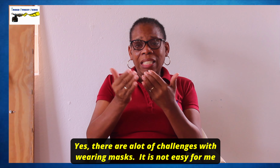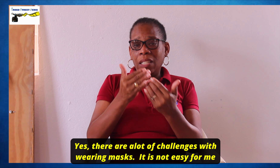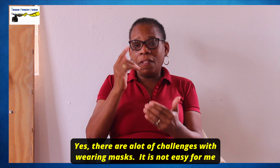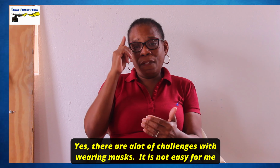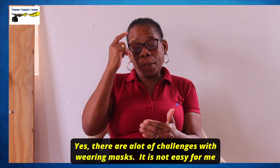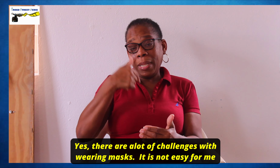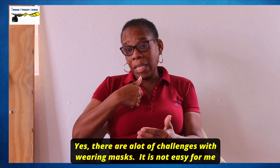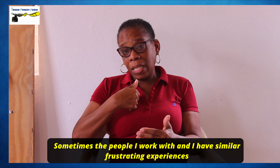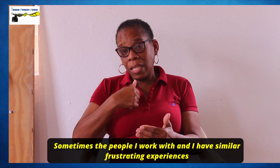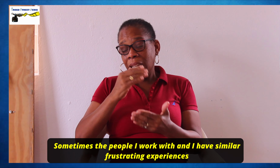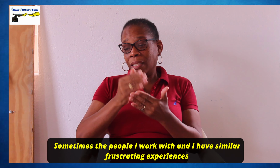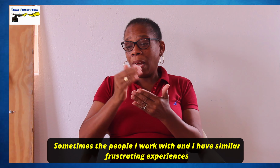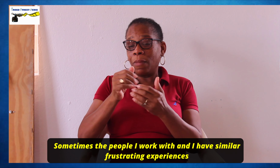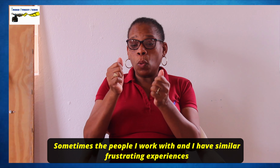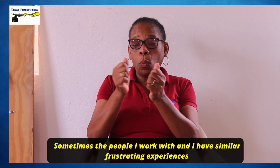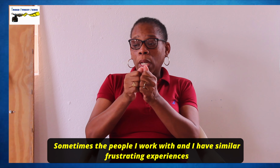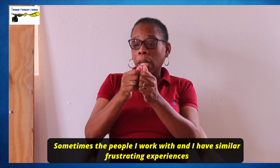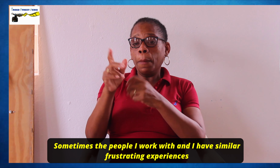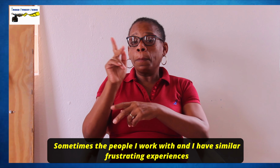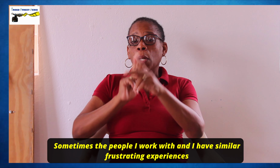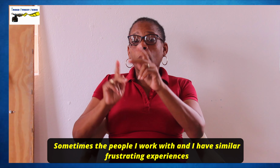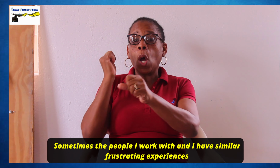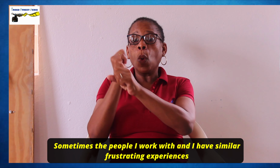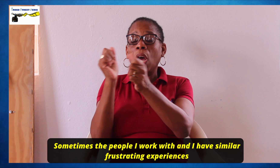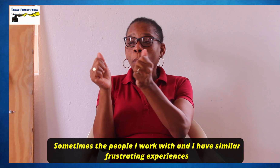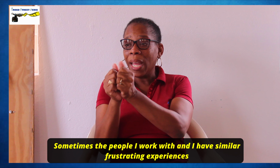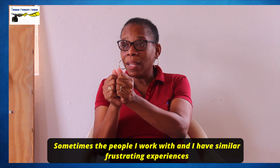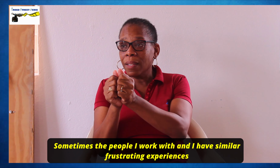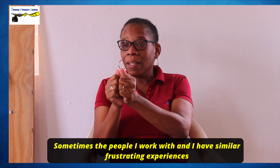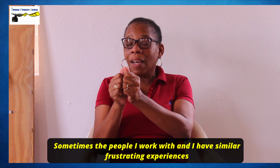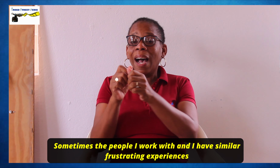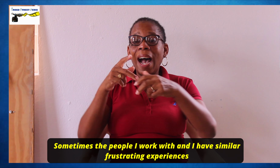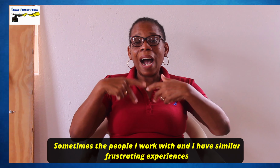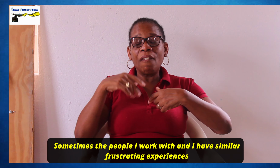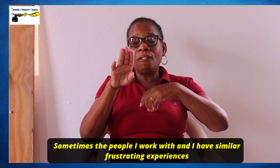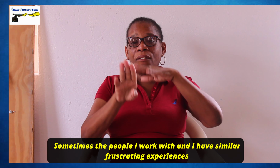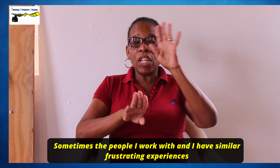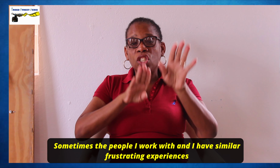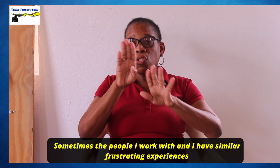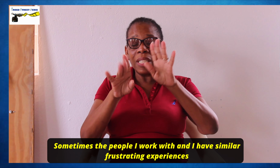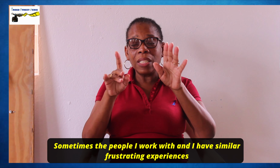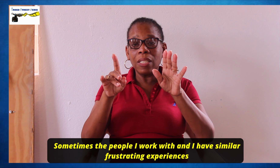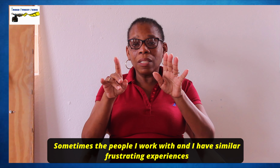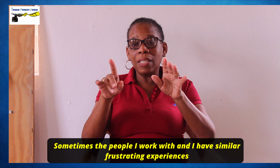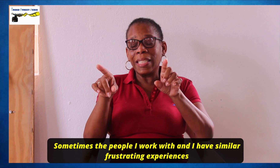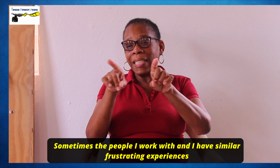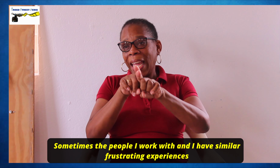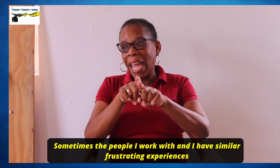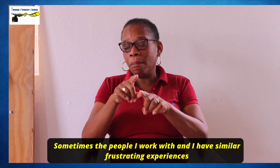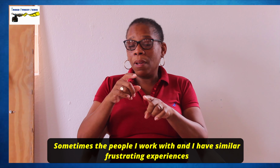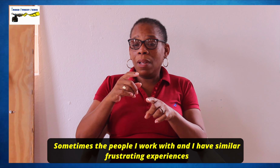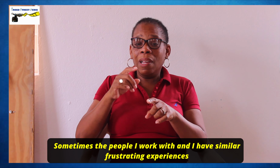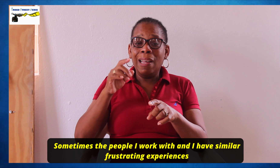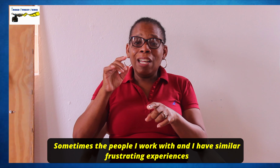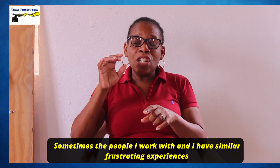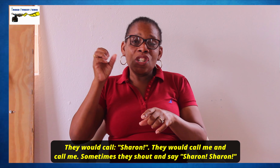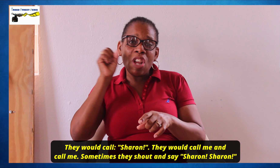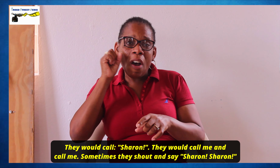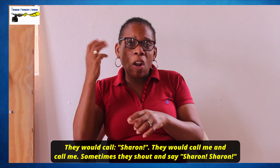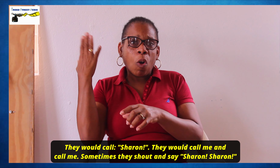It is not easy for me. Sometimes the people I work with and I have similar frustrating experiences. They